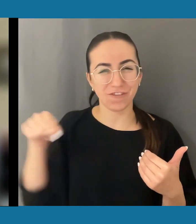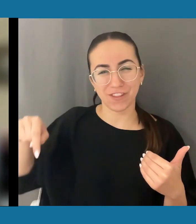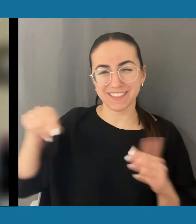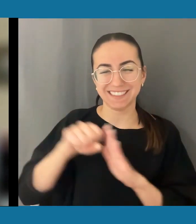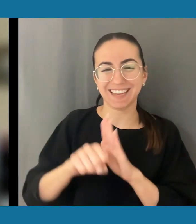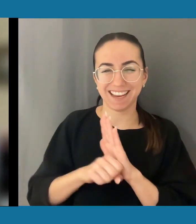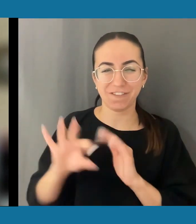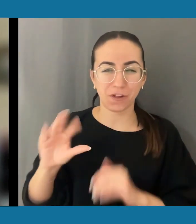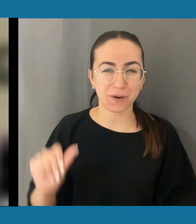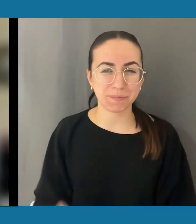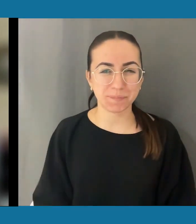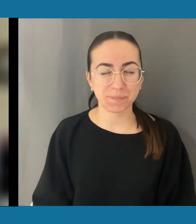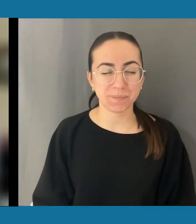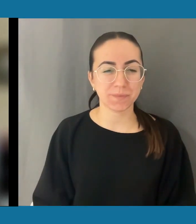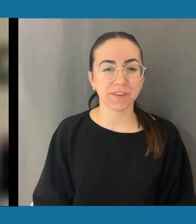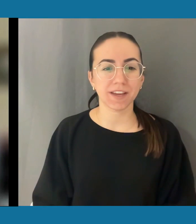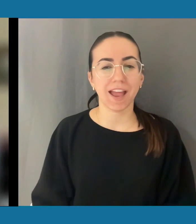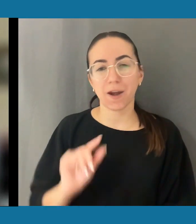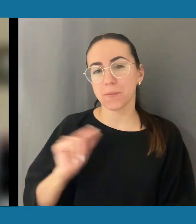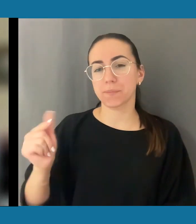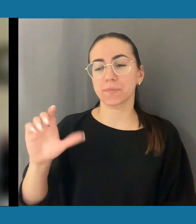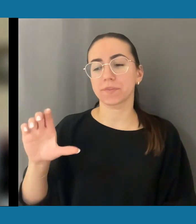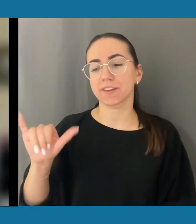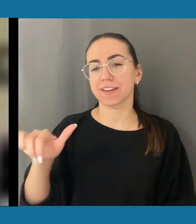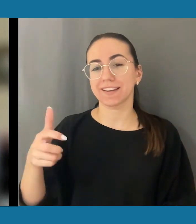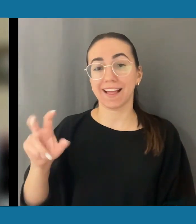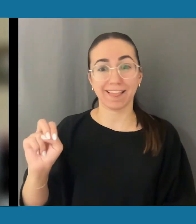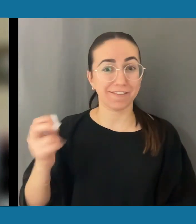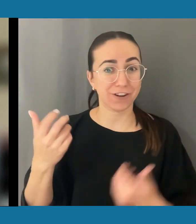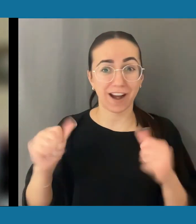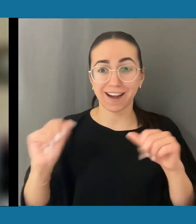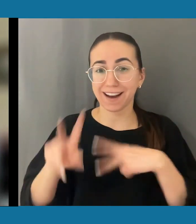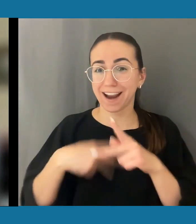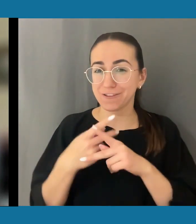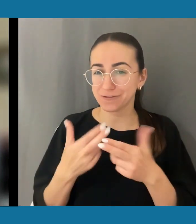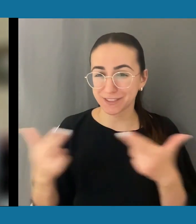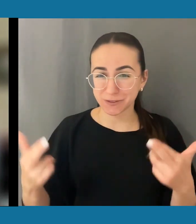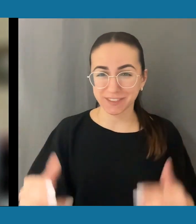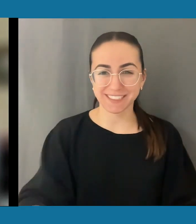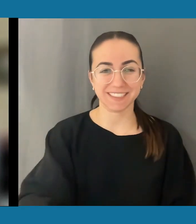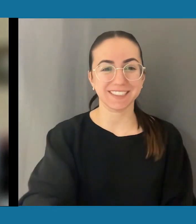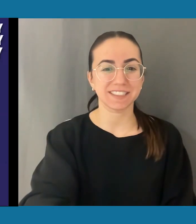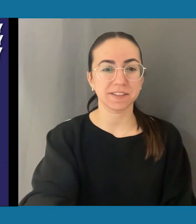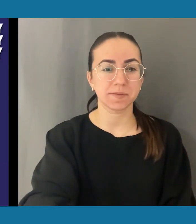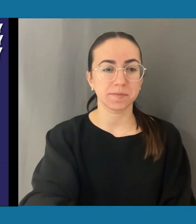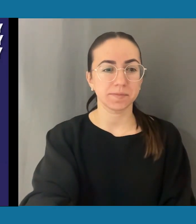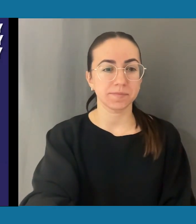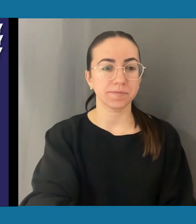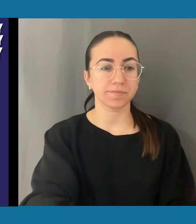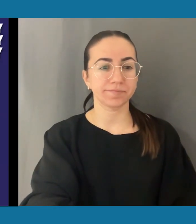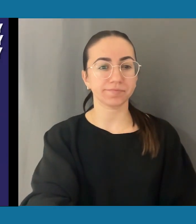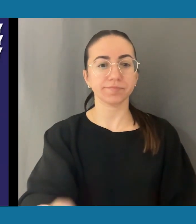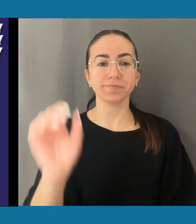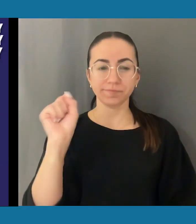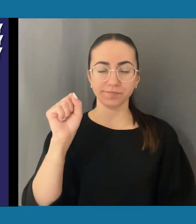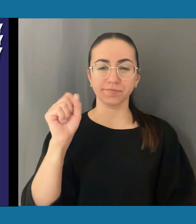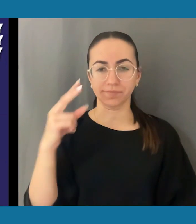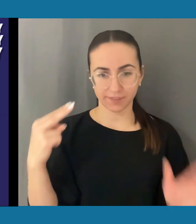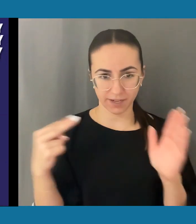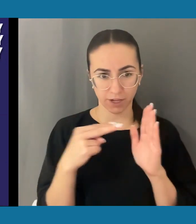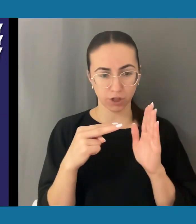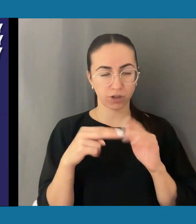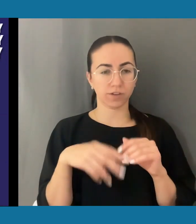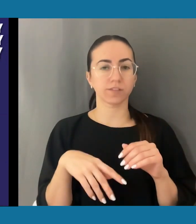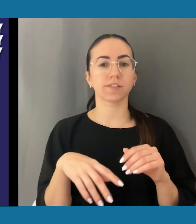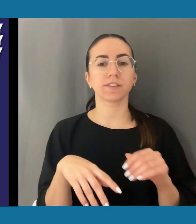Florida. And then I'll toss it over to Caitlin for any other resources. Yeah, so I did look it up. It's Lighting the Way